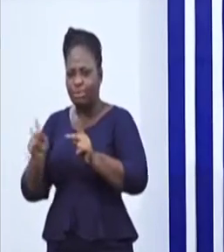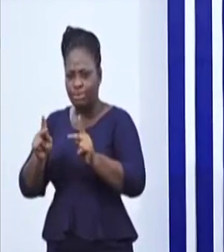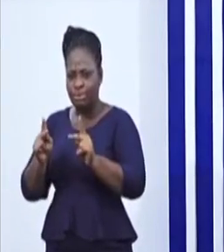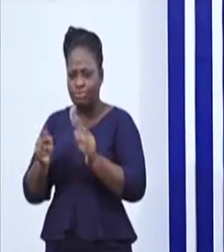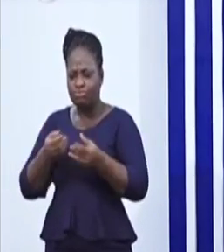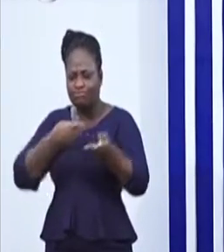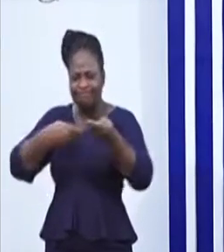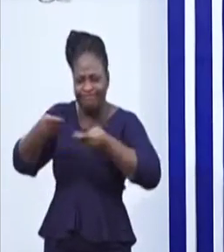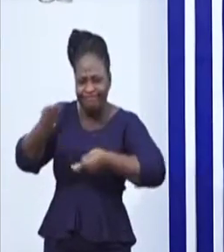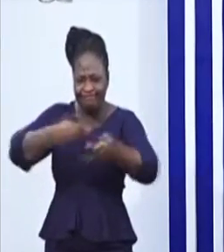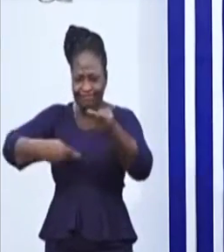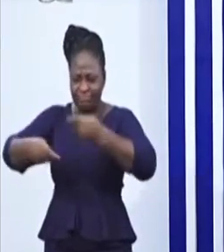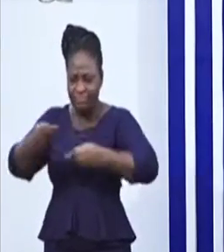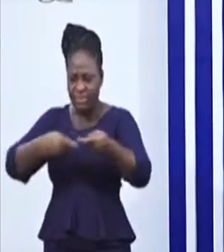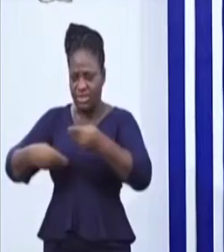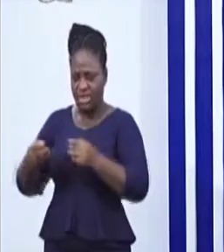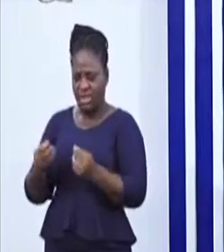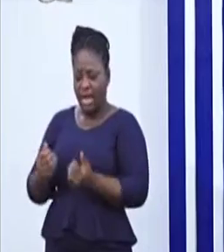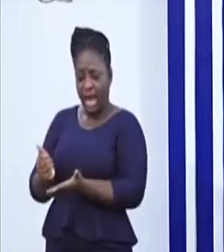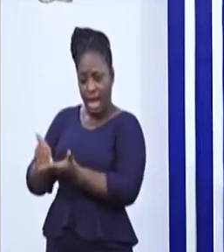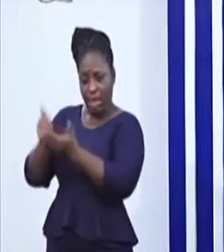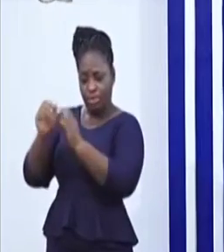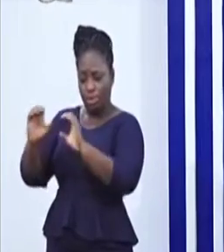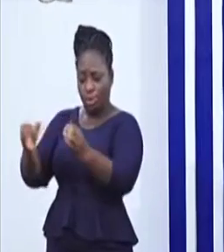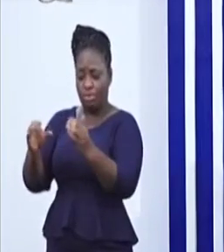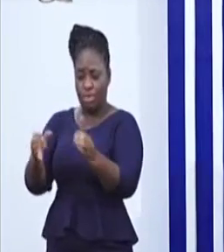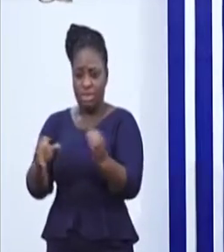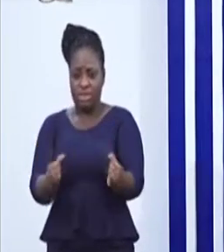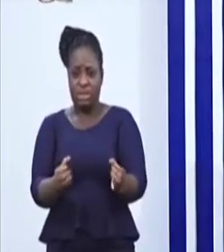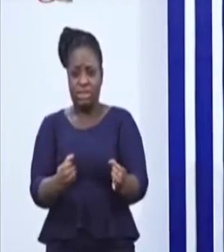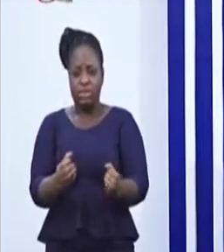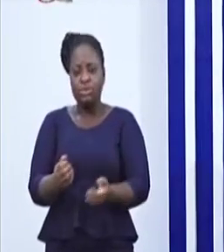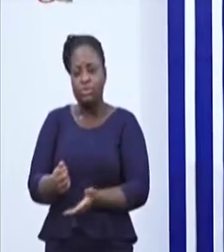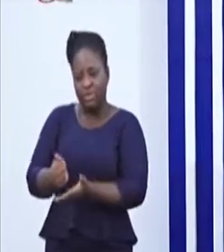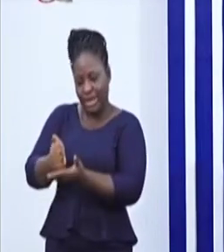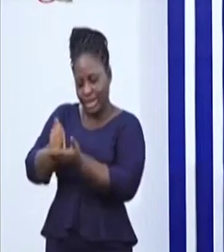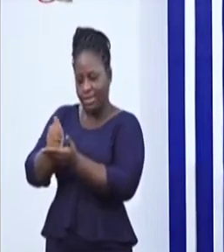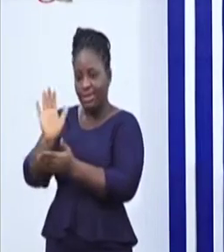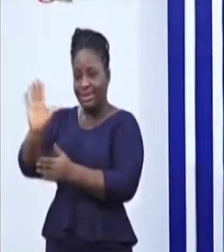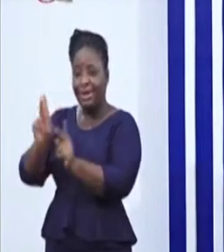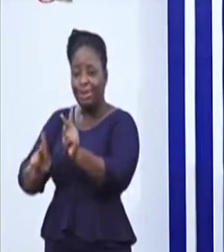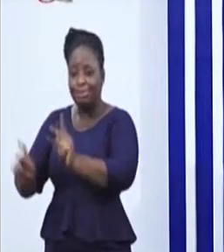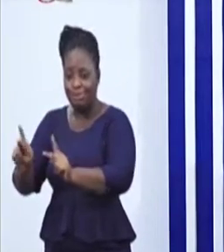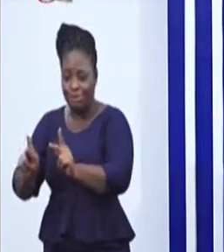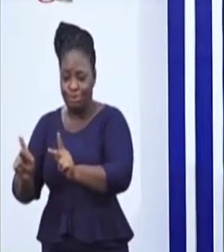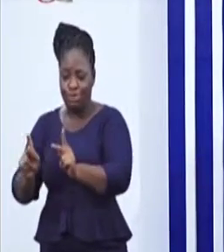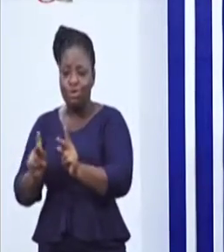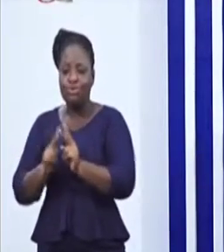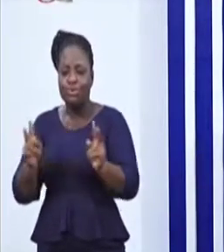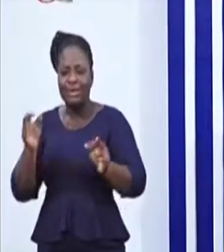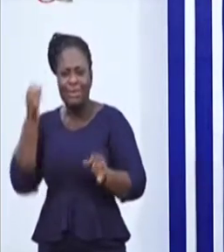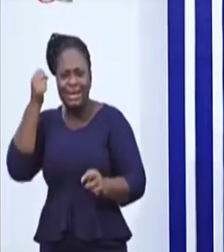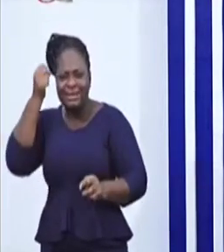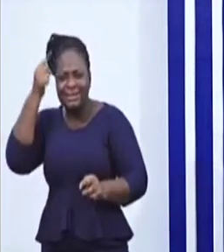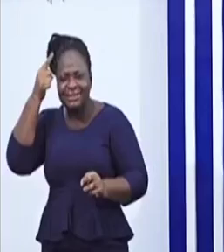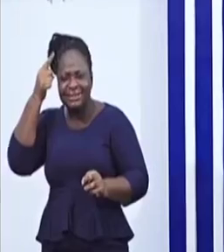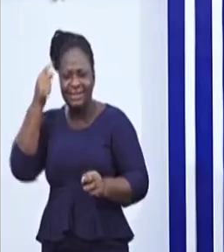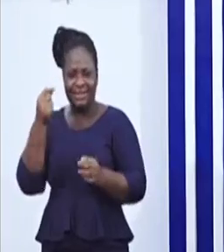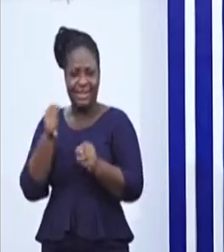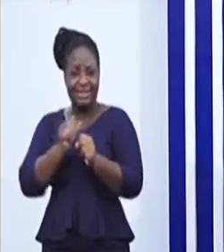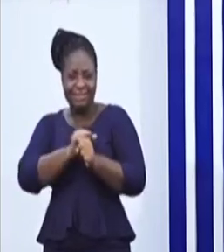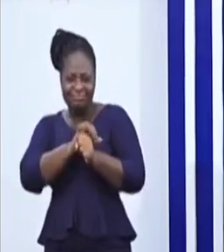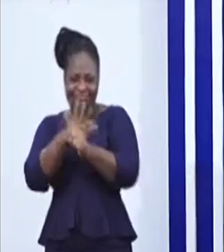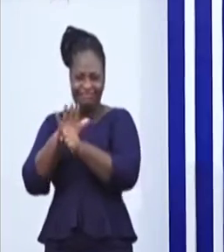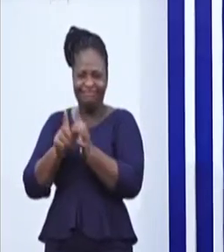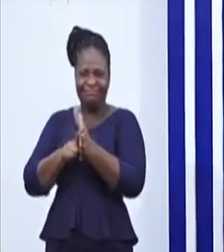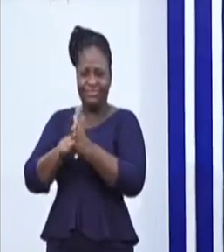and engage the communities in sensitizing their subjects on the COVID-19 and its protocols laid down by government